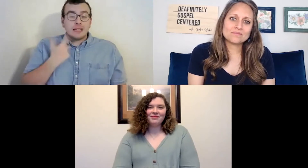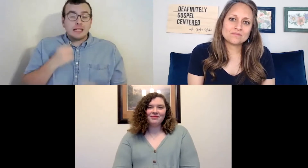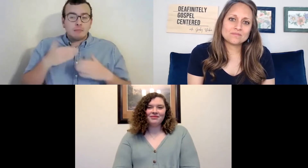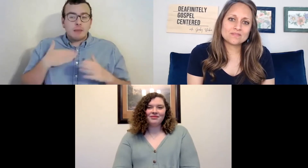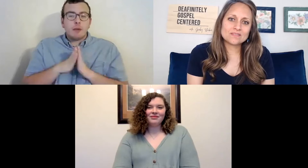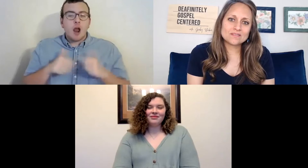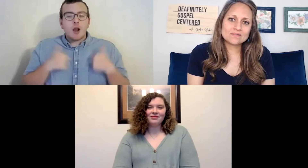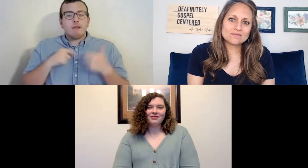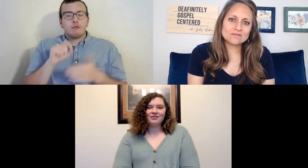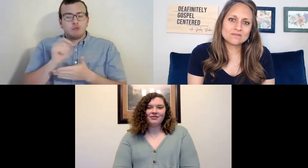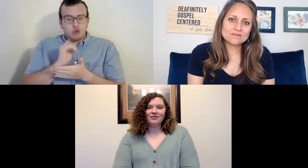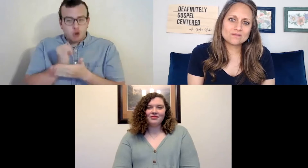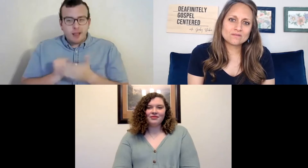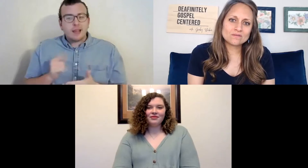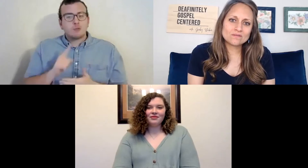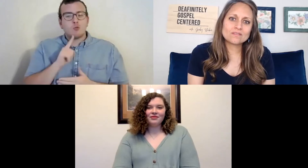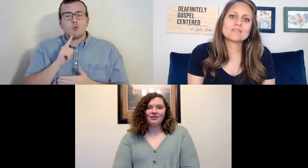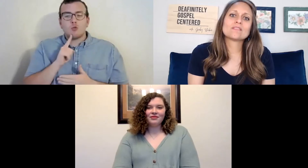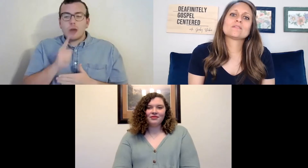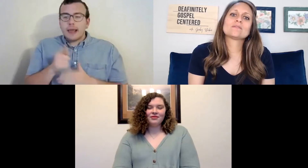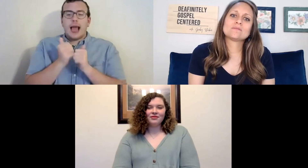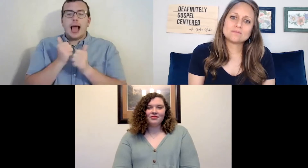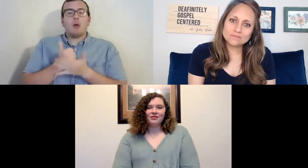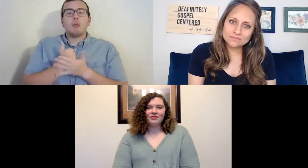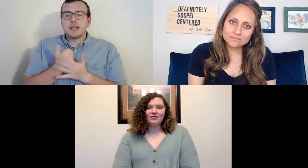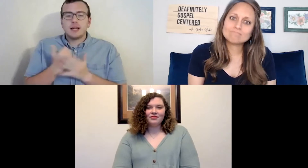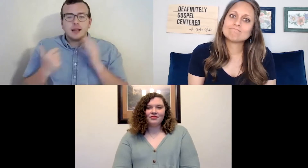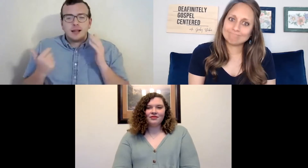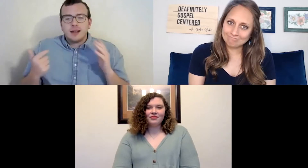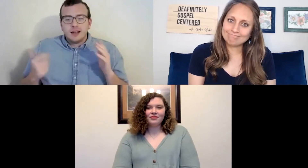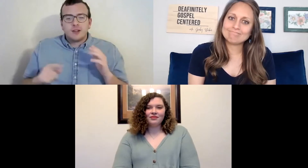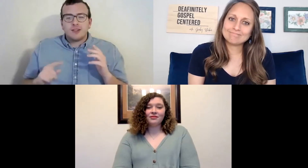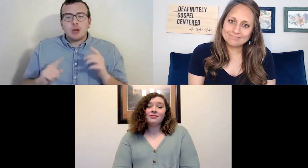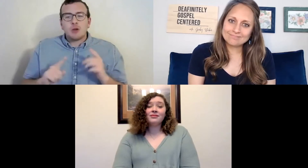more recently that's been really helpful for me. Specifically, it's really